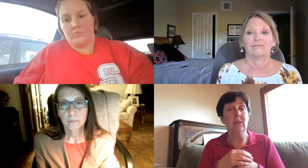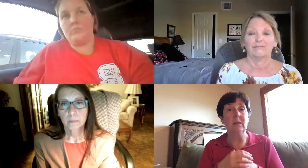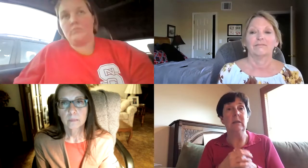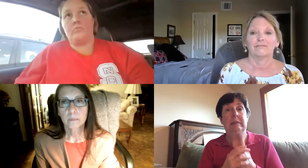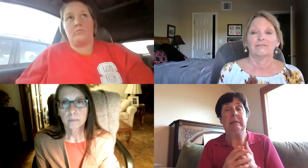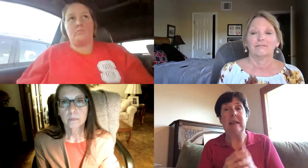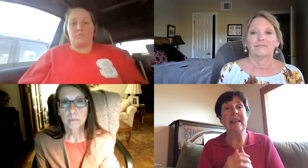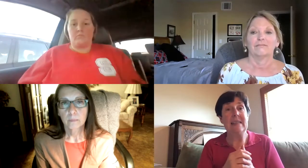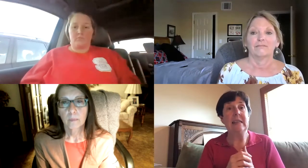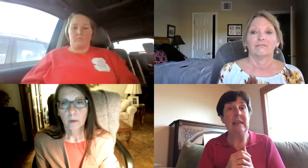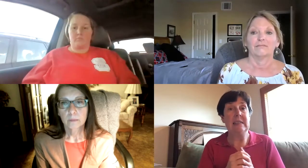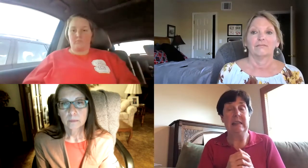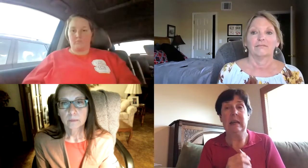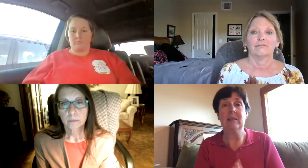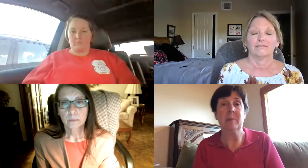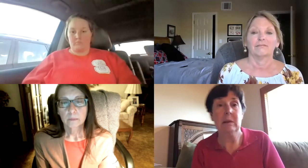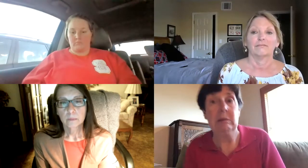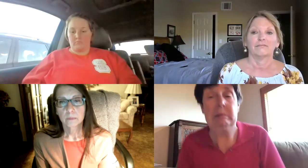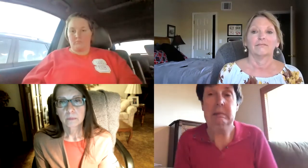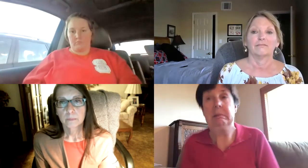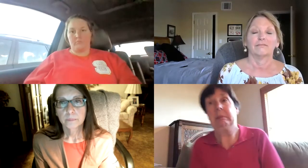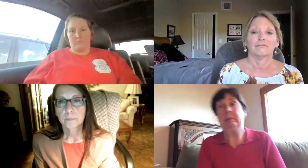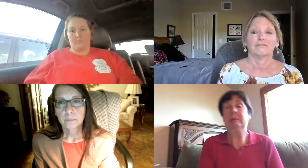weight. 18 days in the hospital.